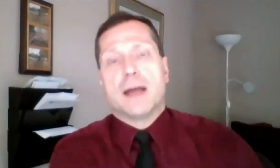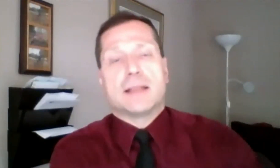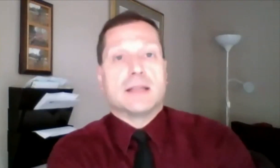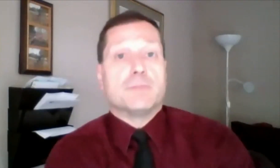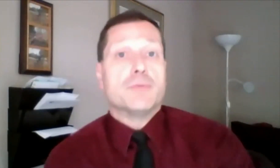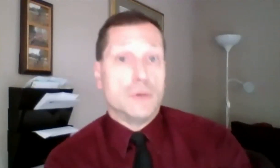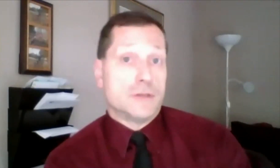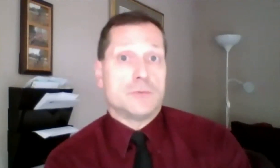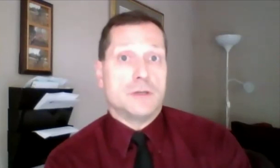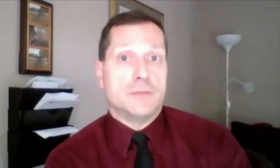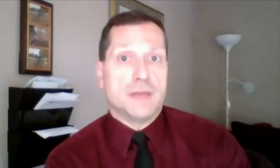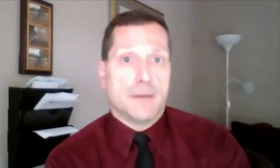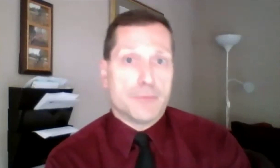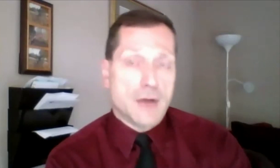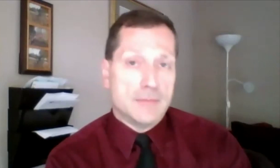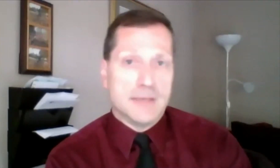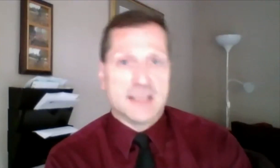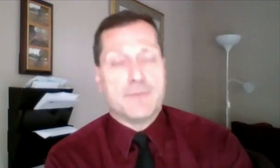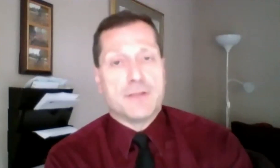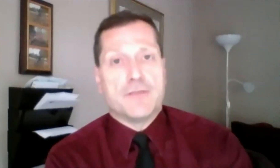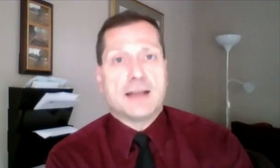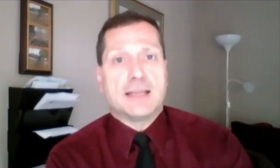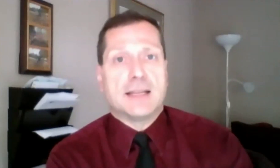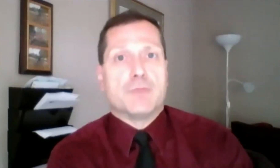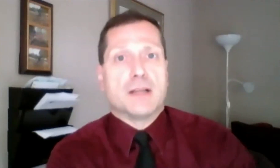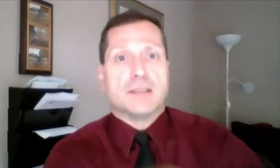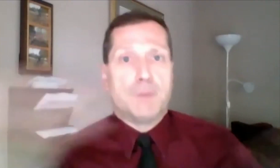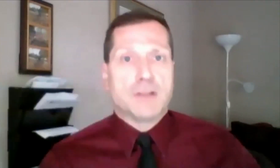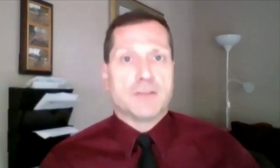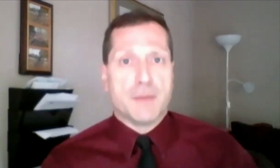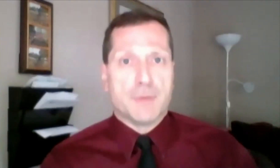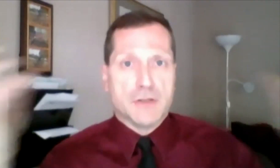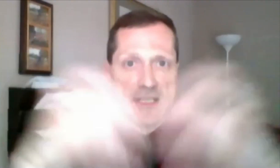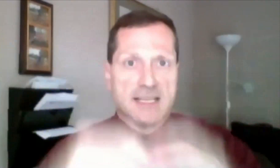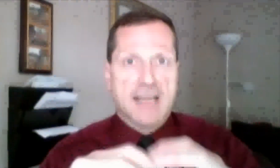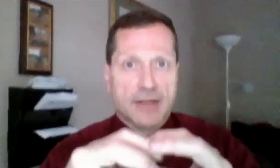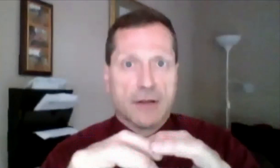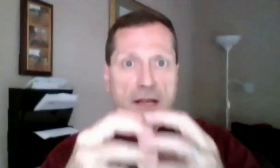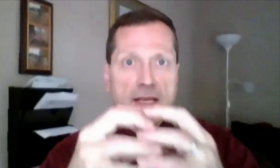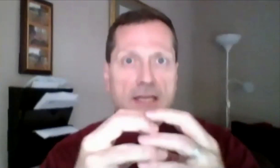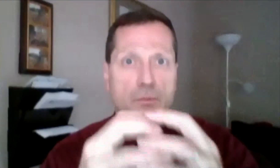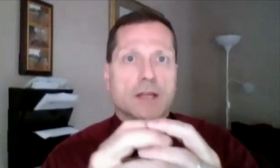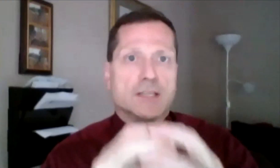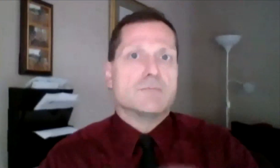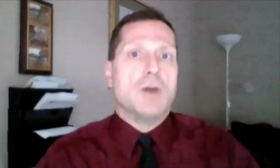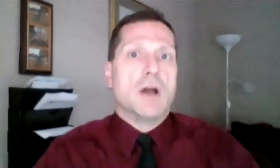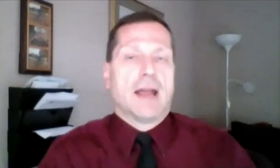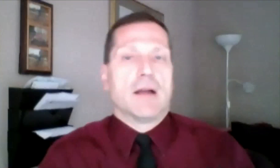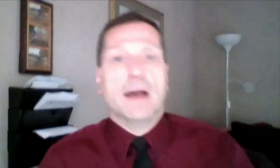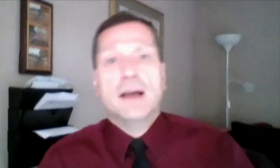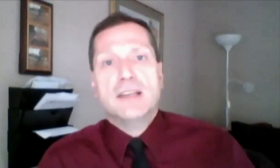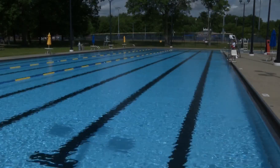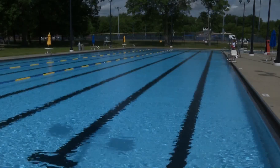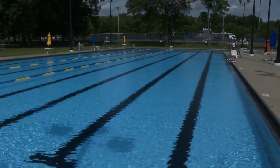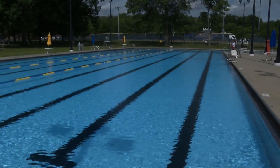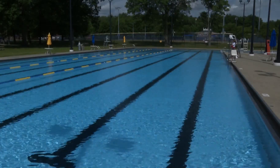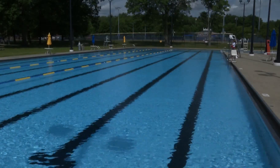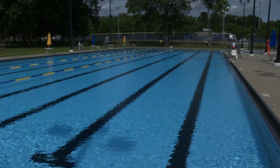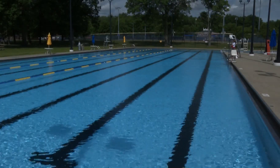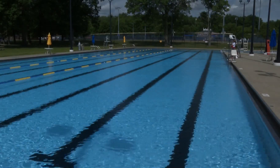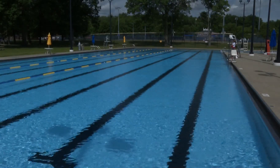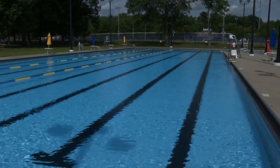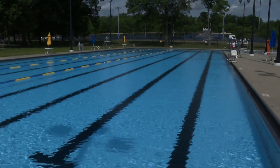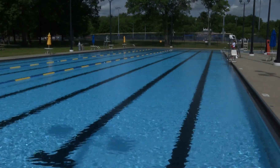don't expect that the pools will be a problem, except for the fact that it brings a bunch of people together in one small area. Experts